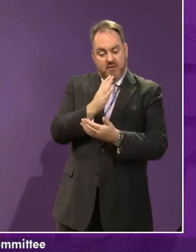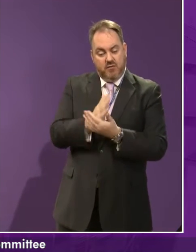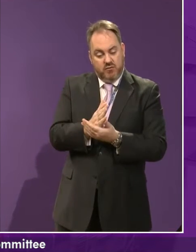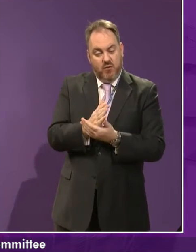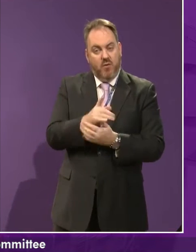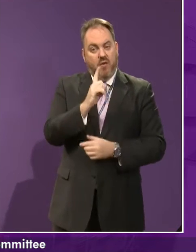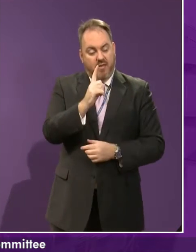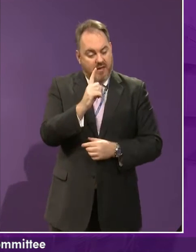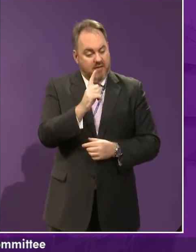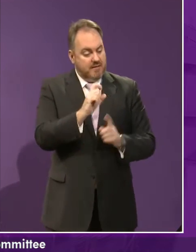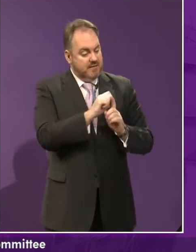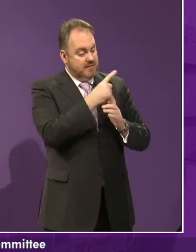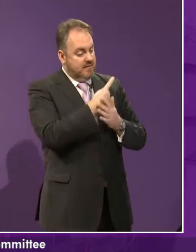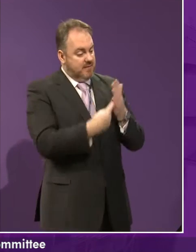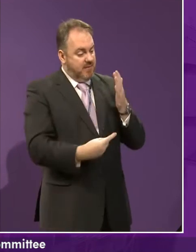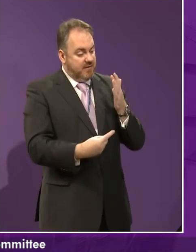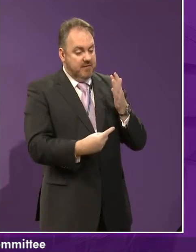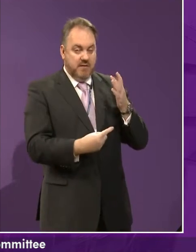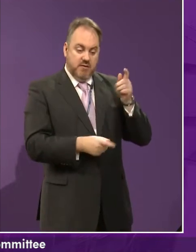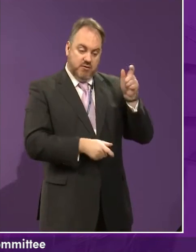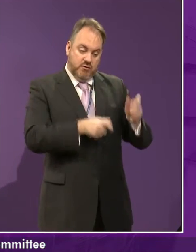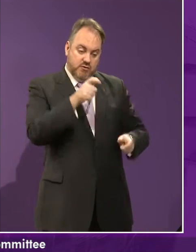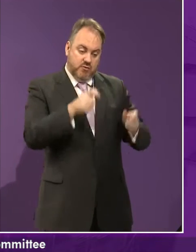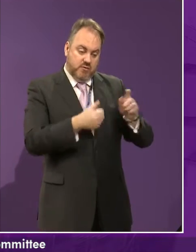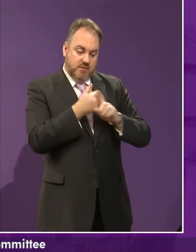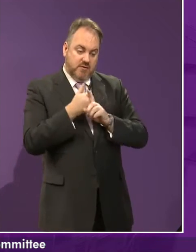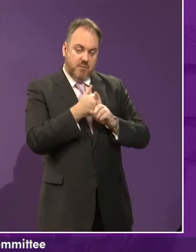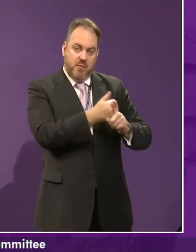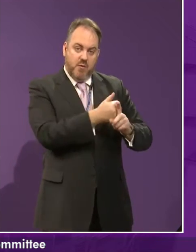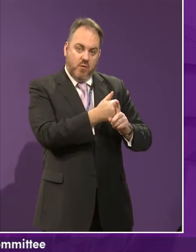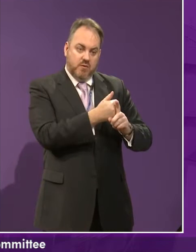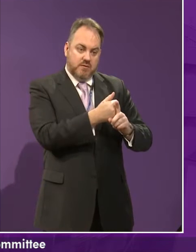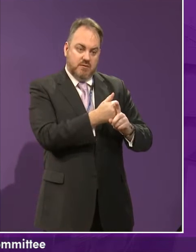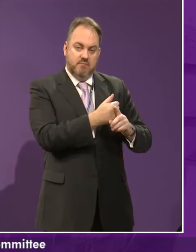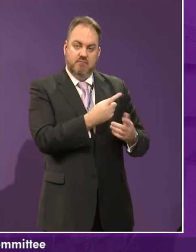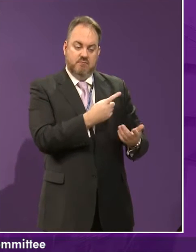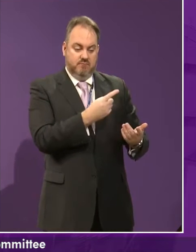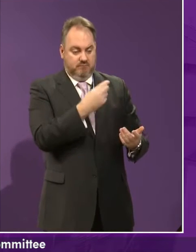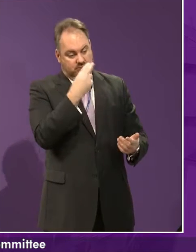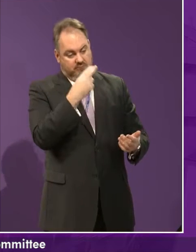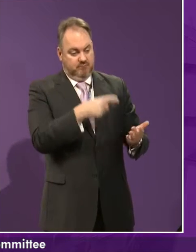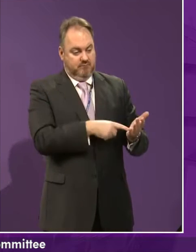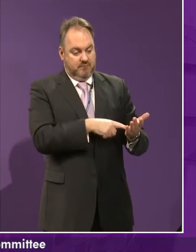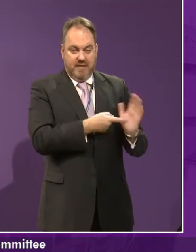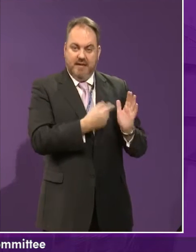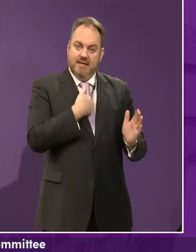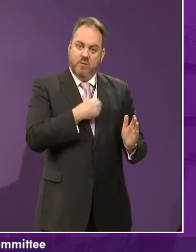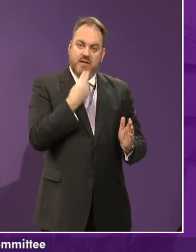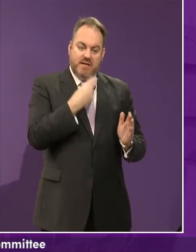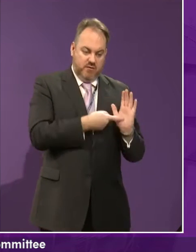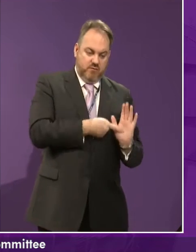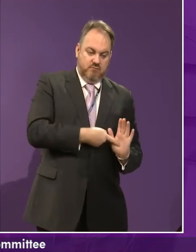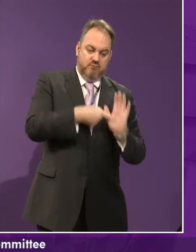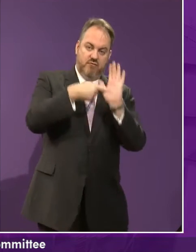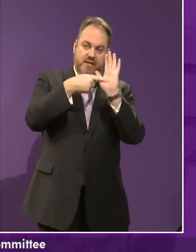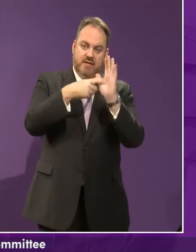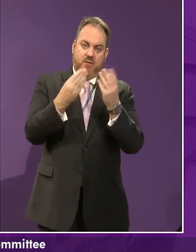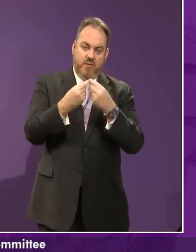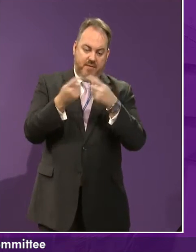Services are concerned with and the support of disabled students. I think there can be perhaps